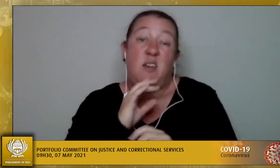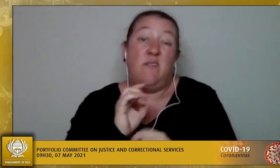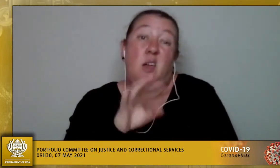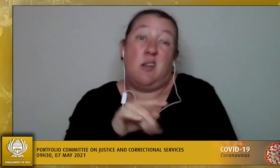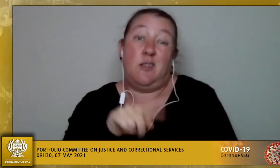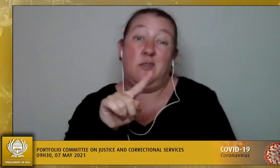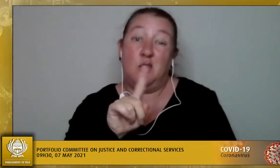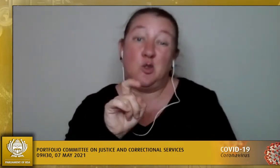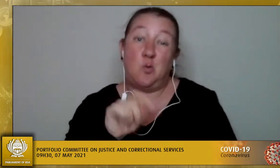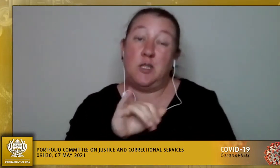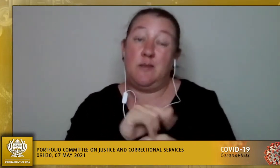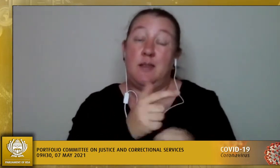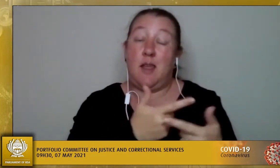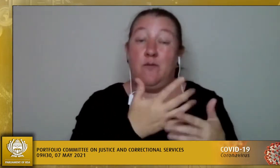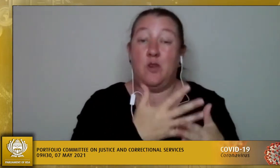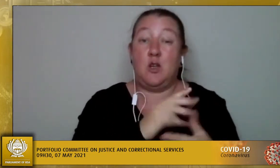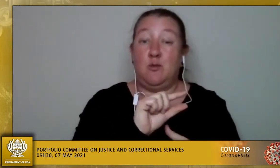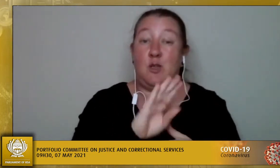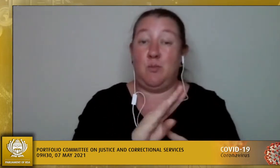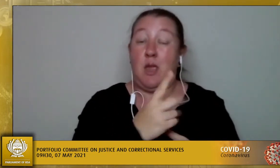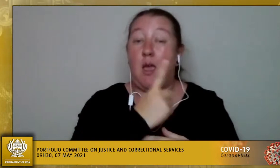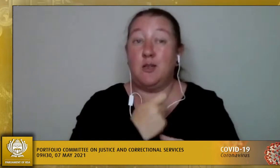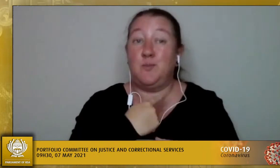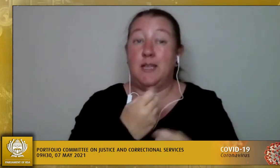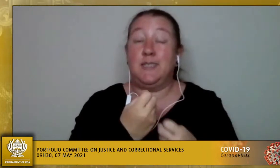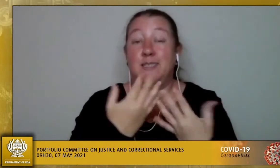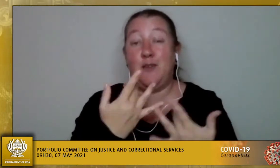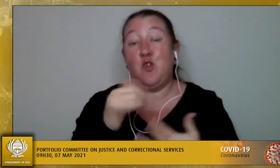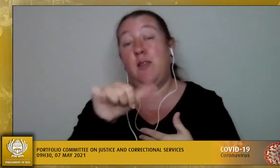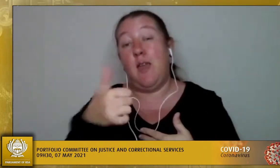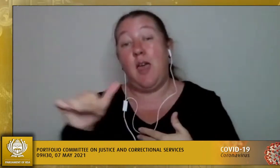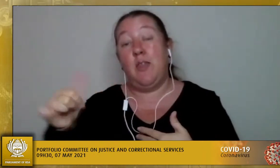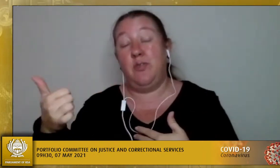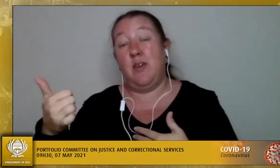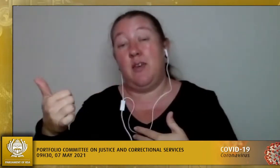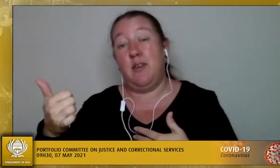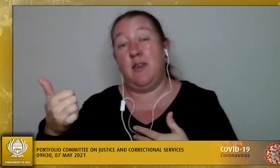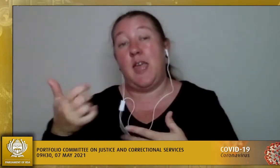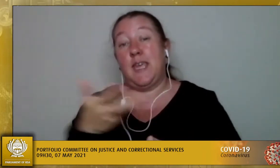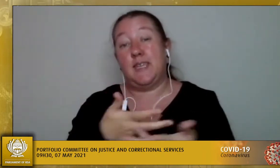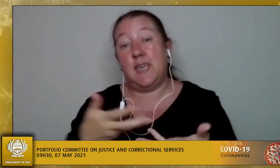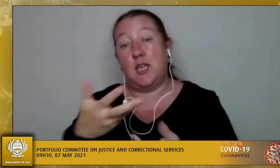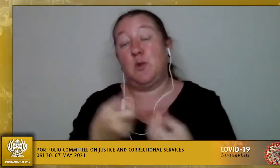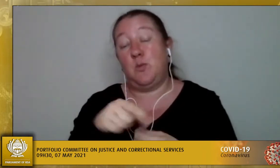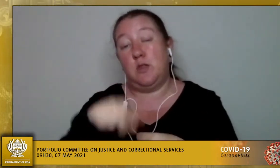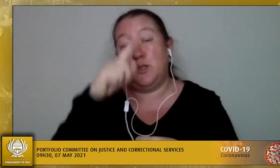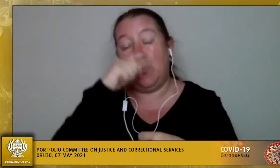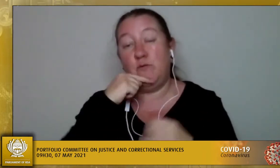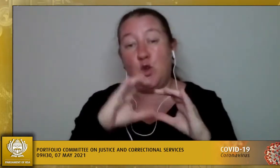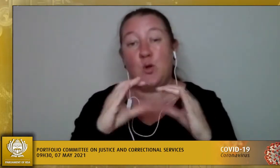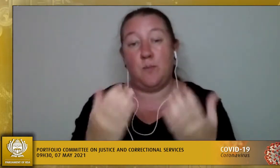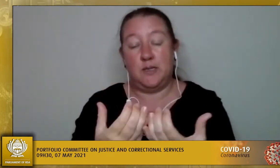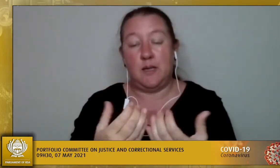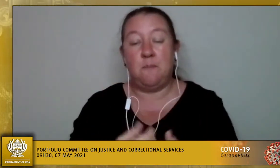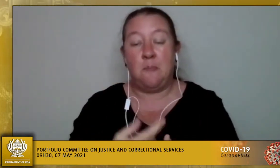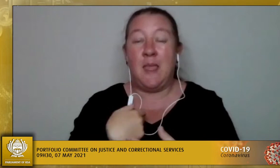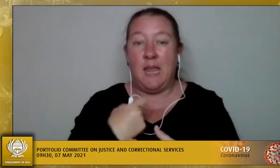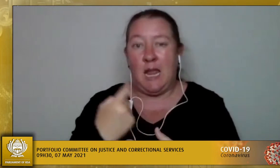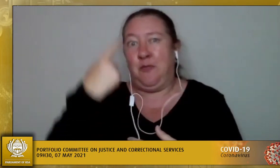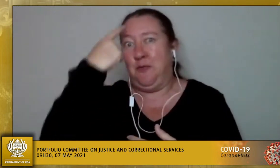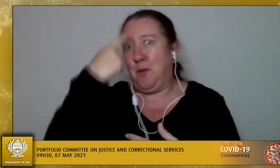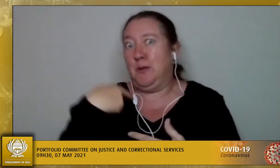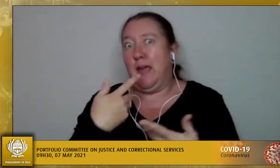this question that Advocate Brighton Buck has asked me at several other in uh engagements with this portfolio committee and I thought